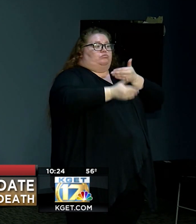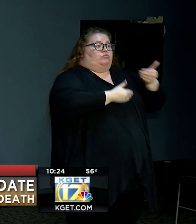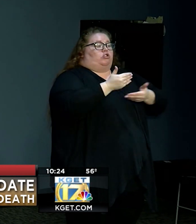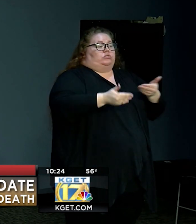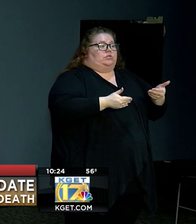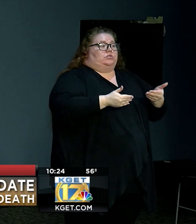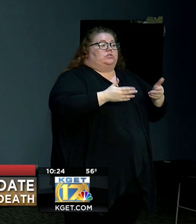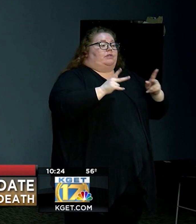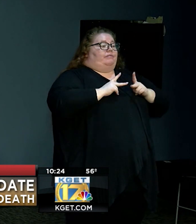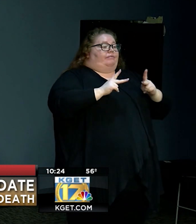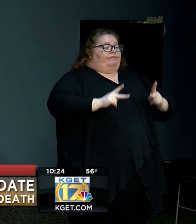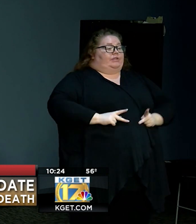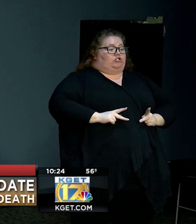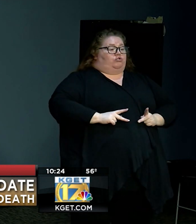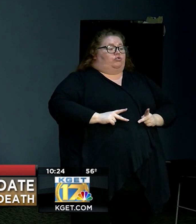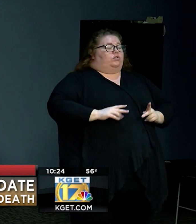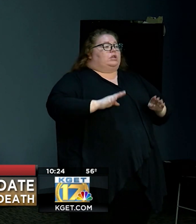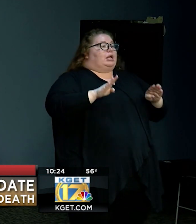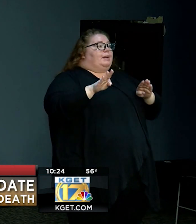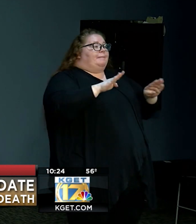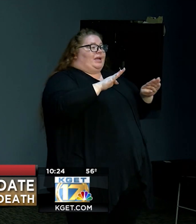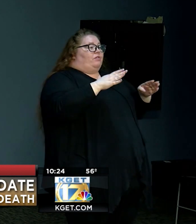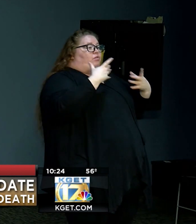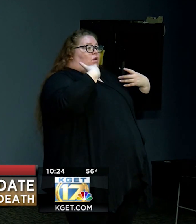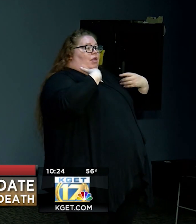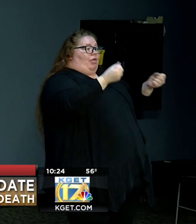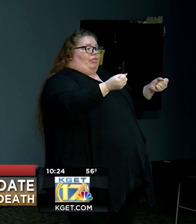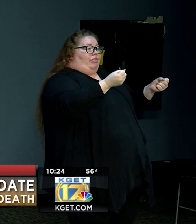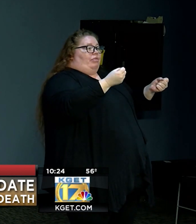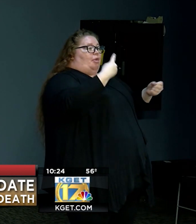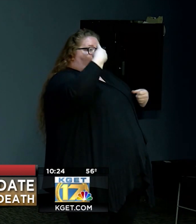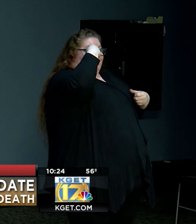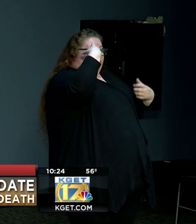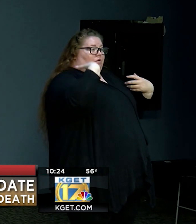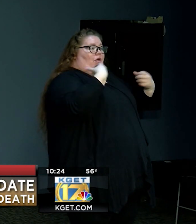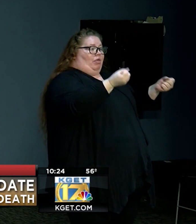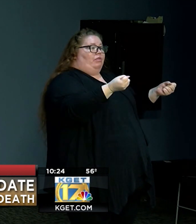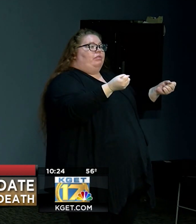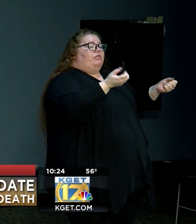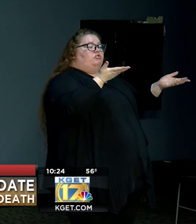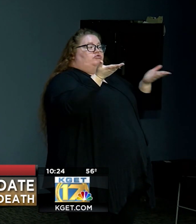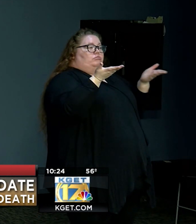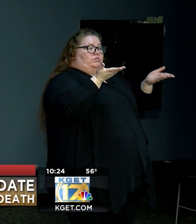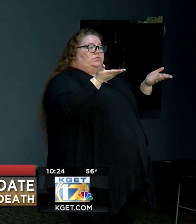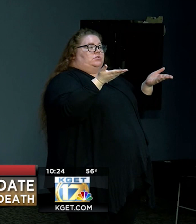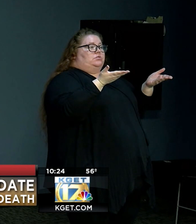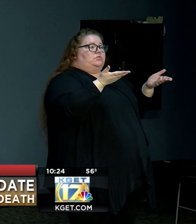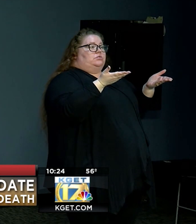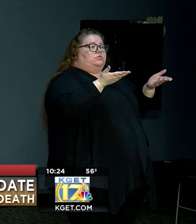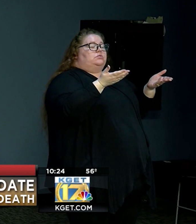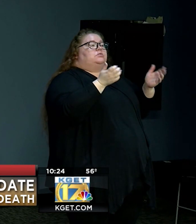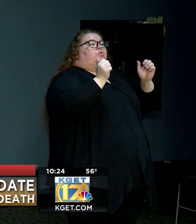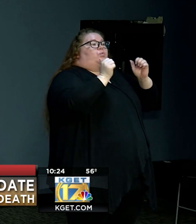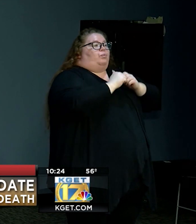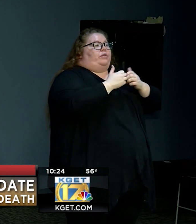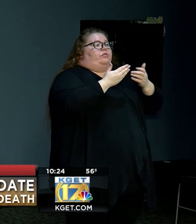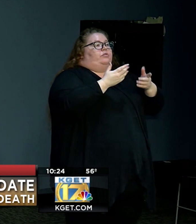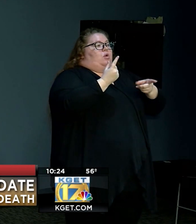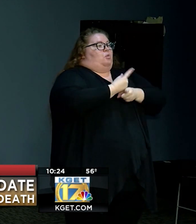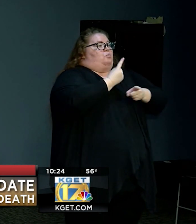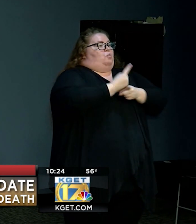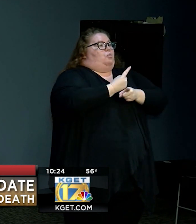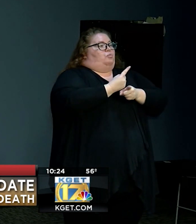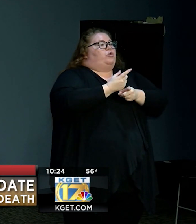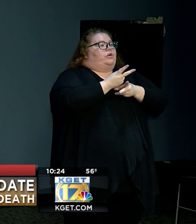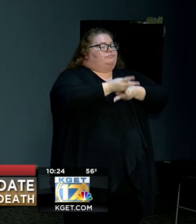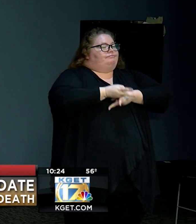both physical and behavioral health services via telemedicine so that the proper care can be provided. That will